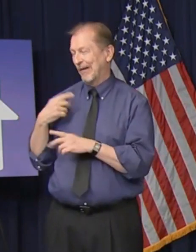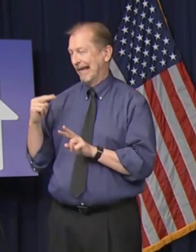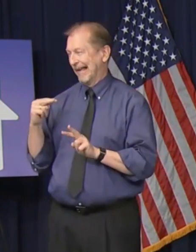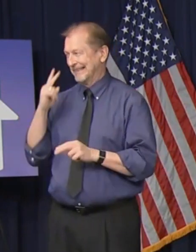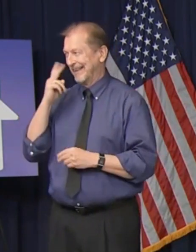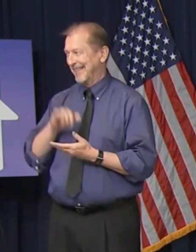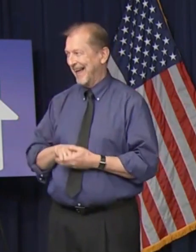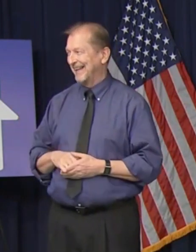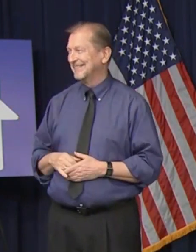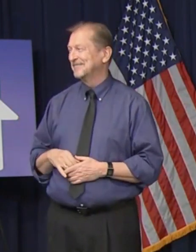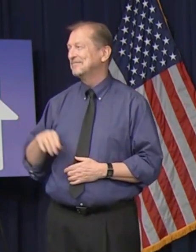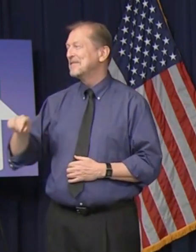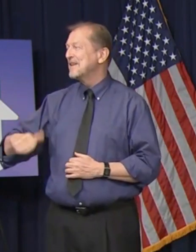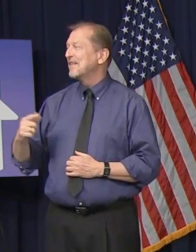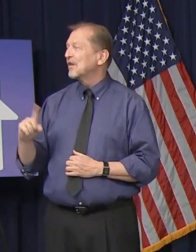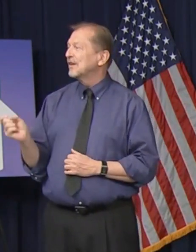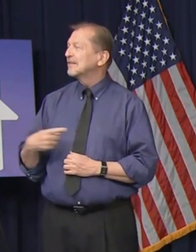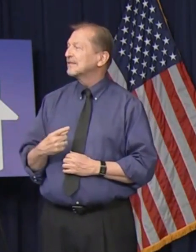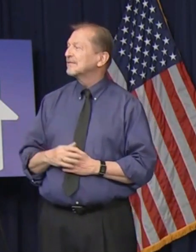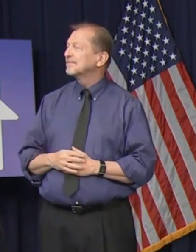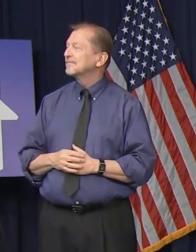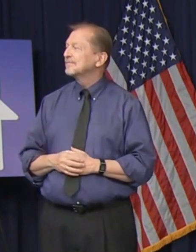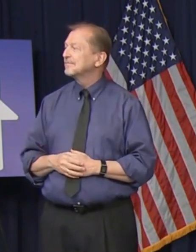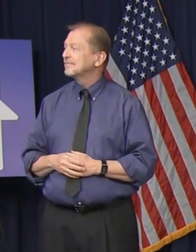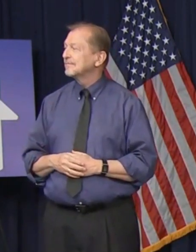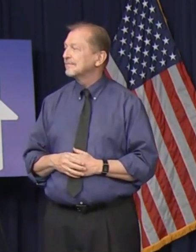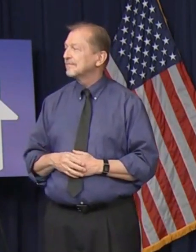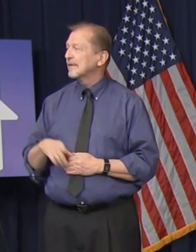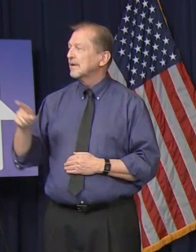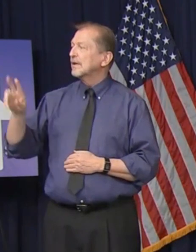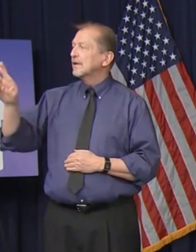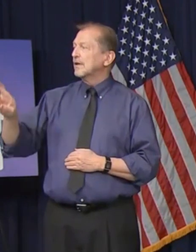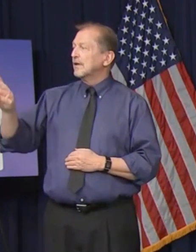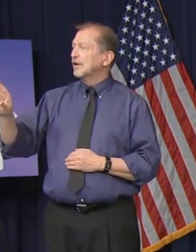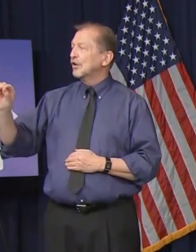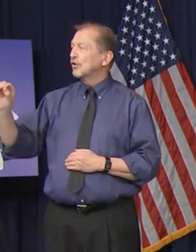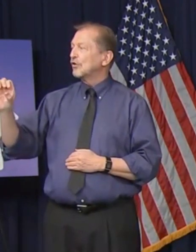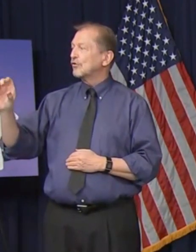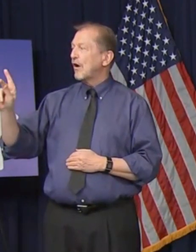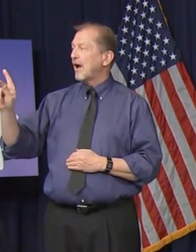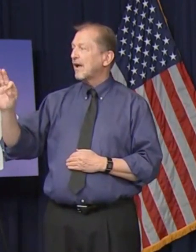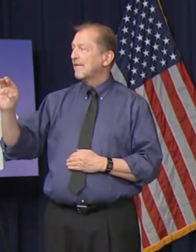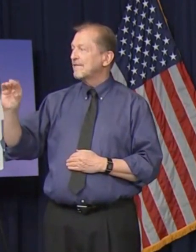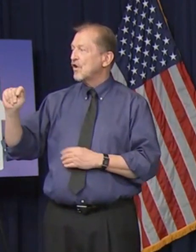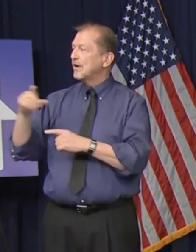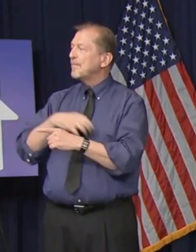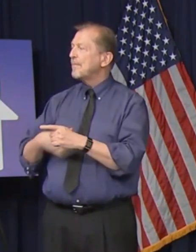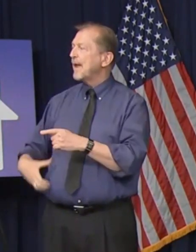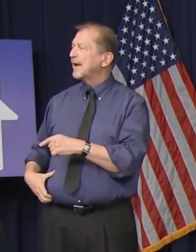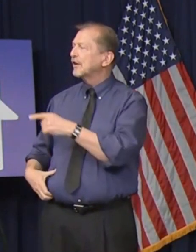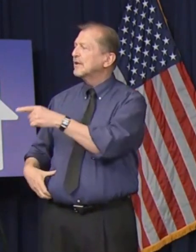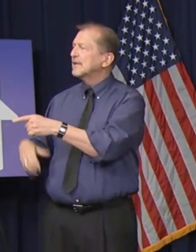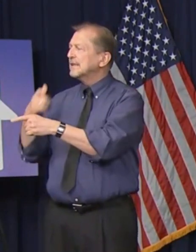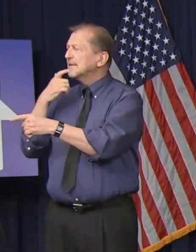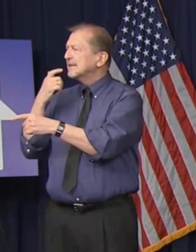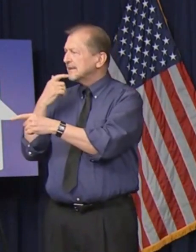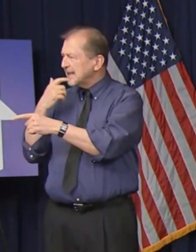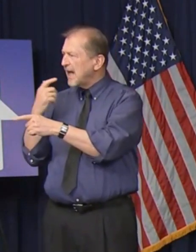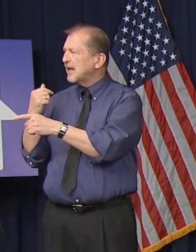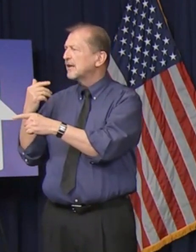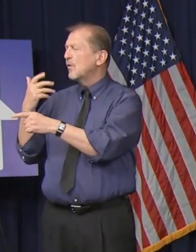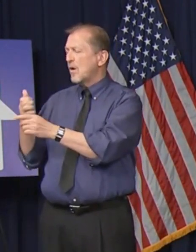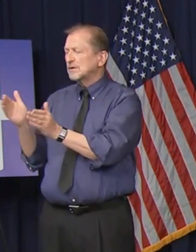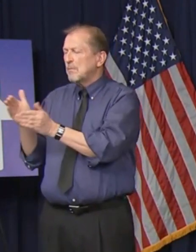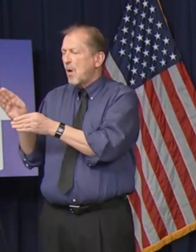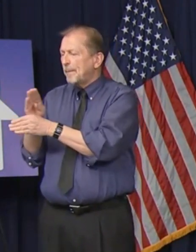Jim Haggerty at Rock River Times. Rockford Mayor McNamara wants small retailers hard hit by big box stores